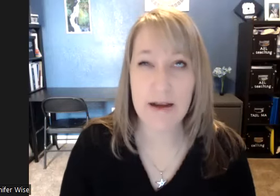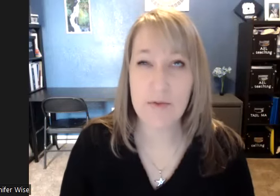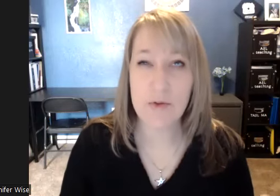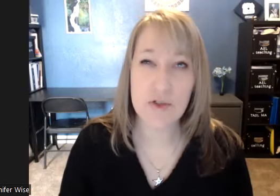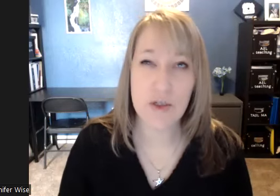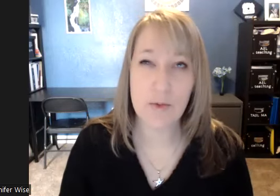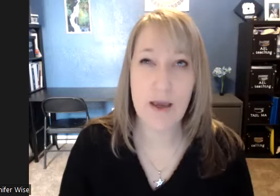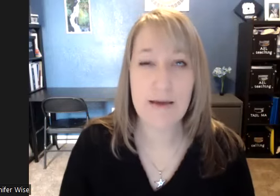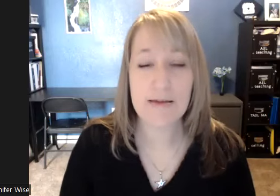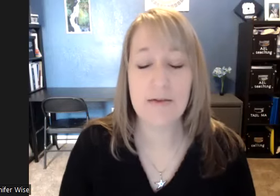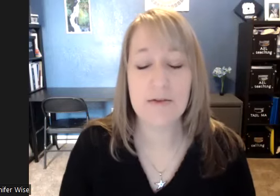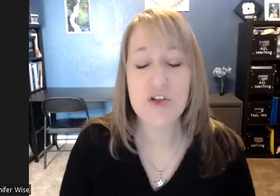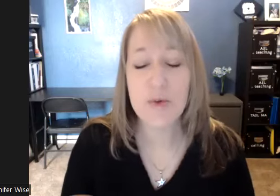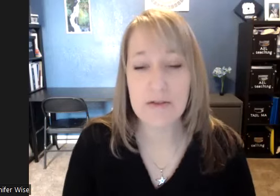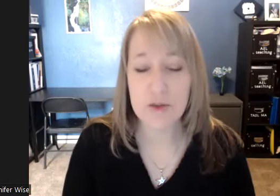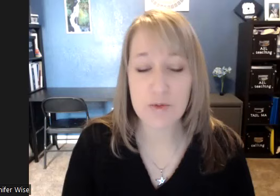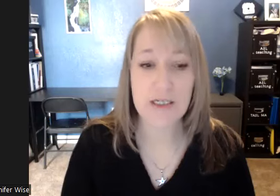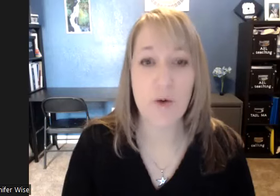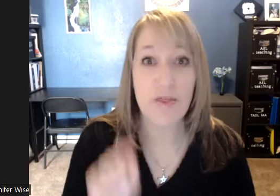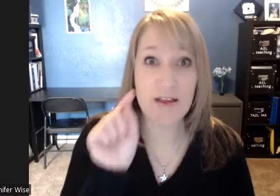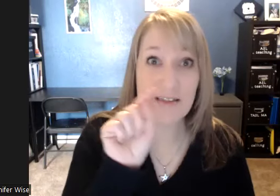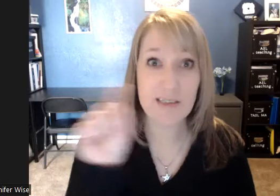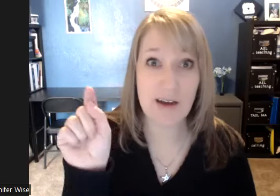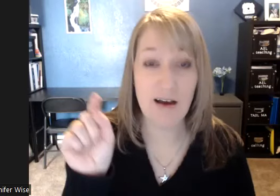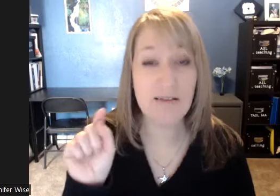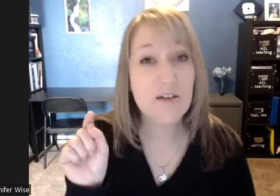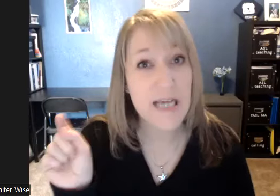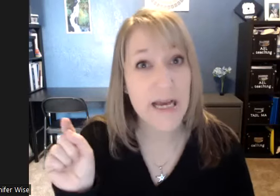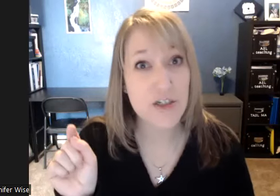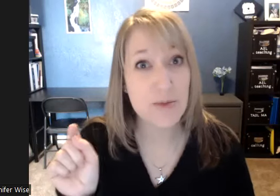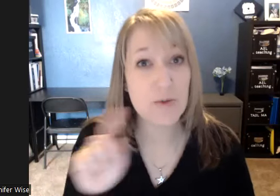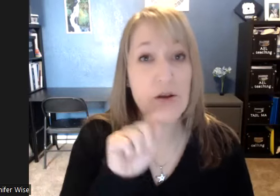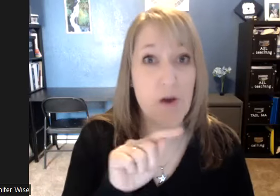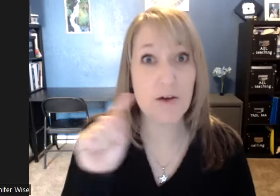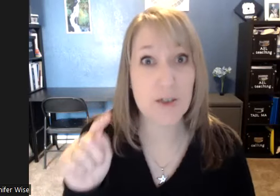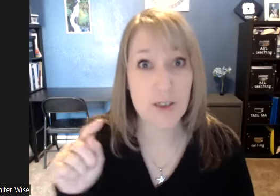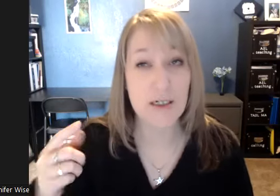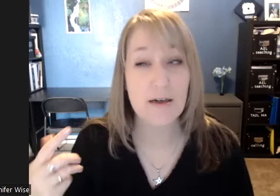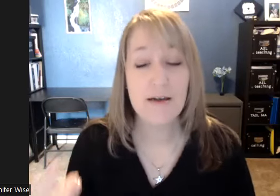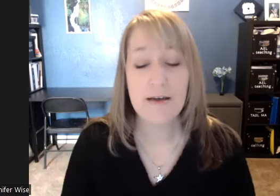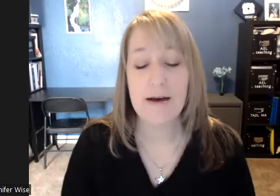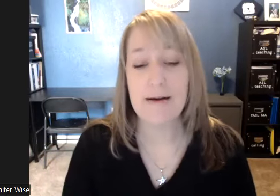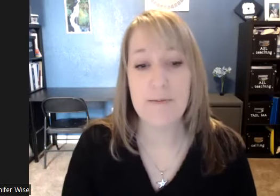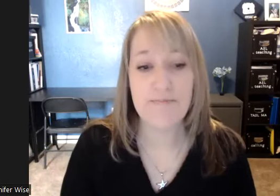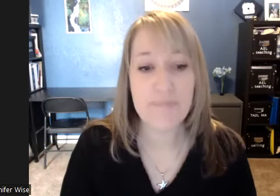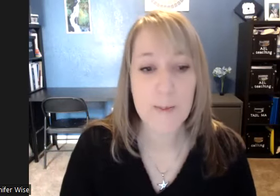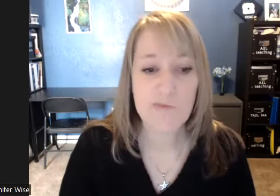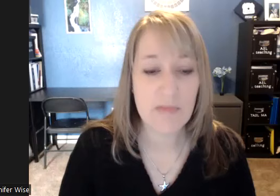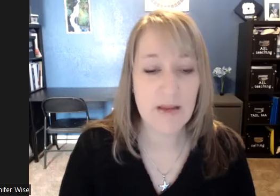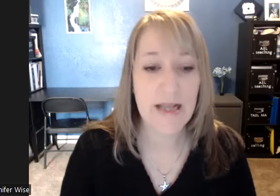even though there's two ASL or two English words to go with it. So it's got a little dash in between thought occur in